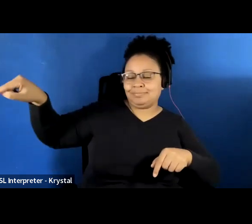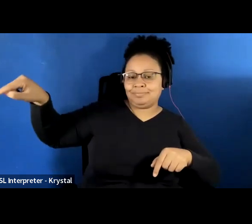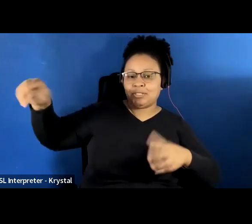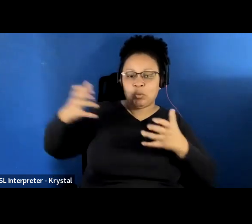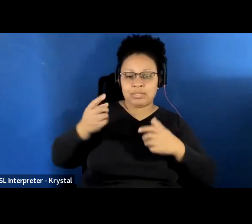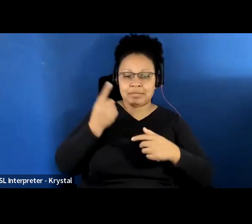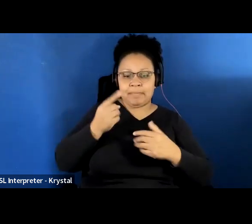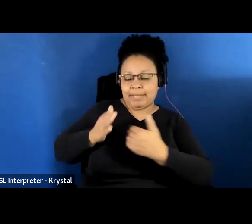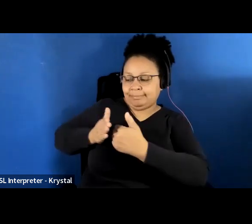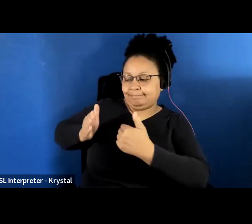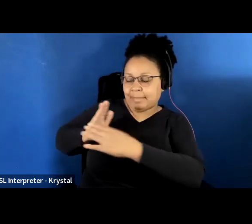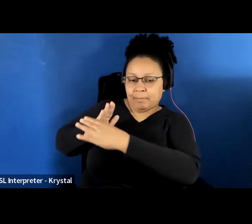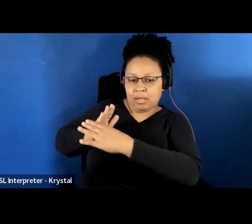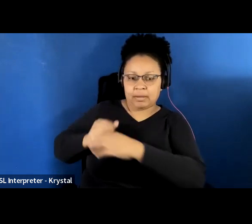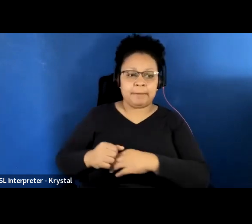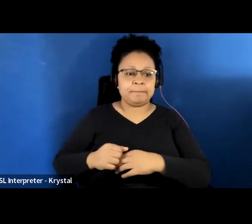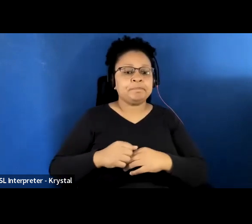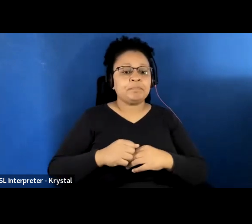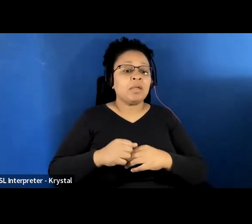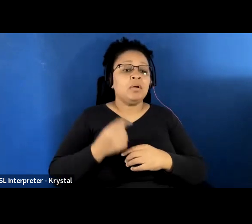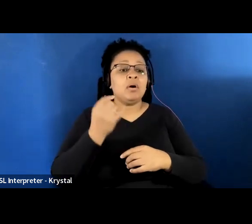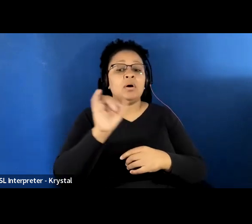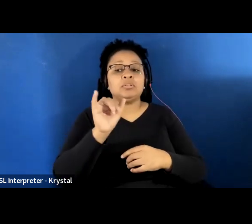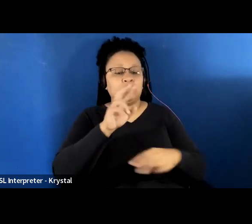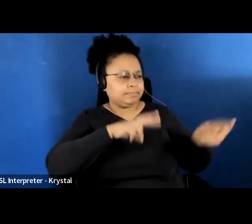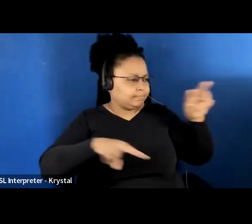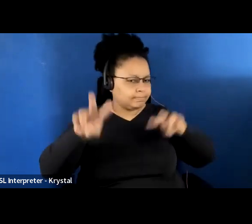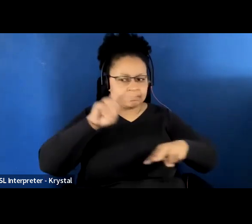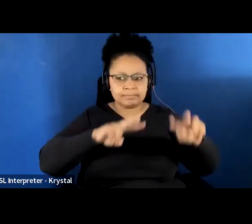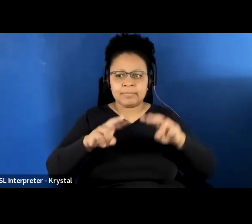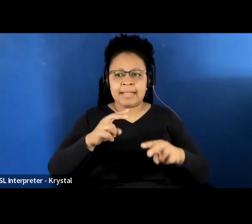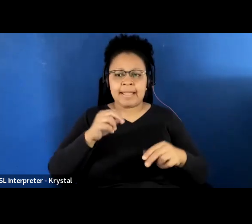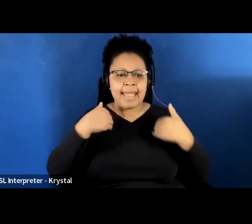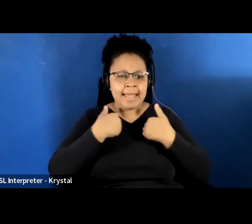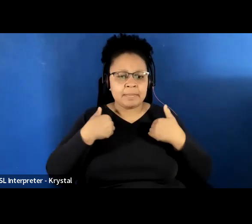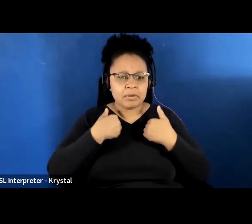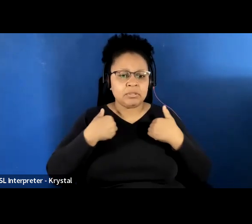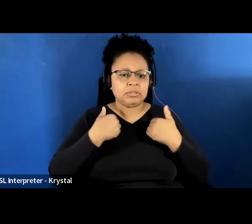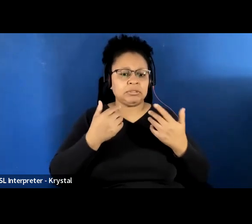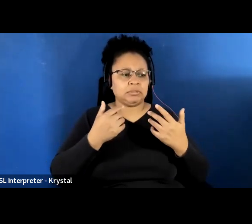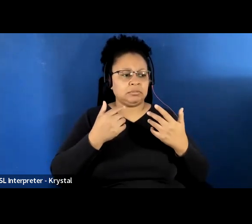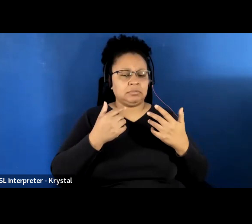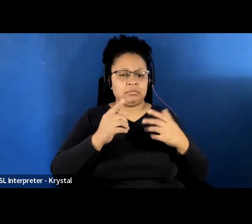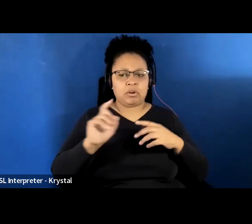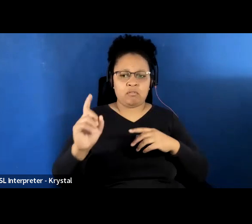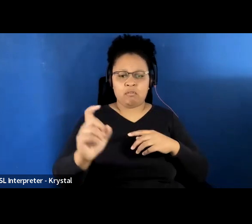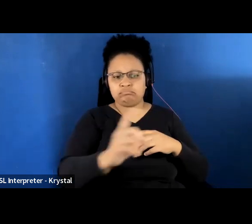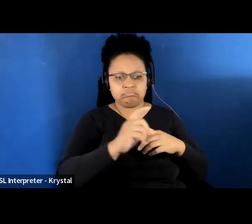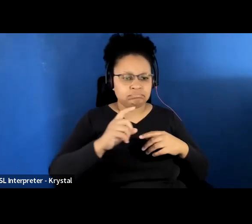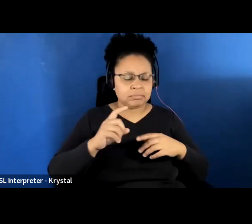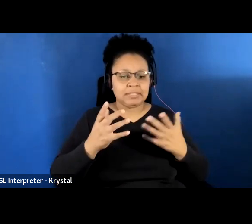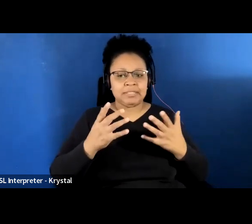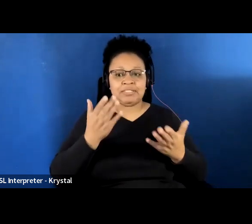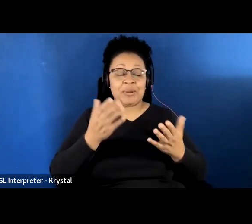animals. When I approach, sometimes there's dogs barking, or like I've had like loose horses